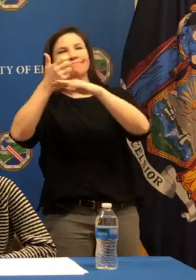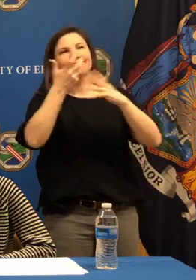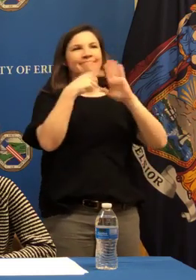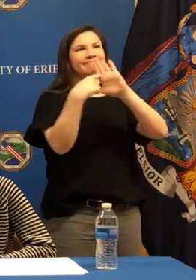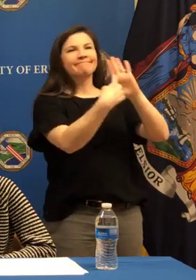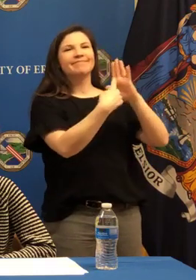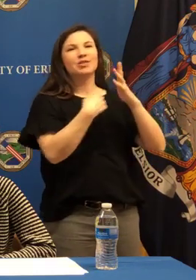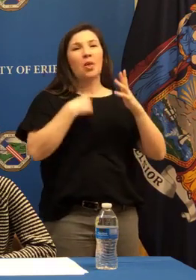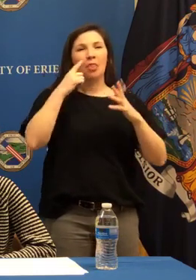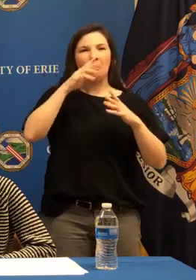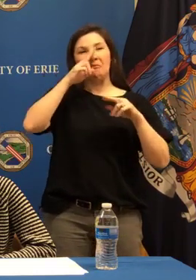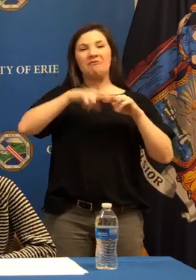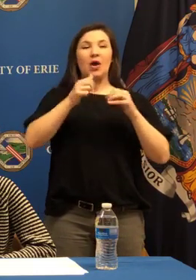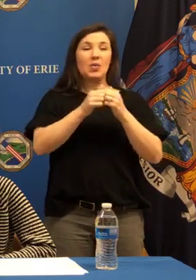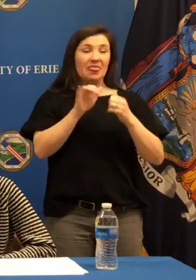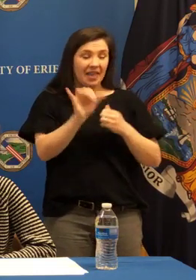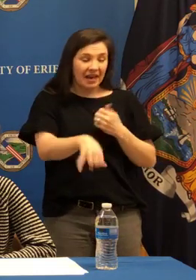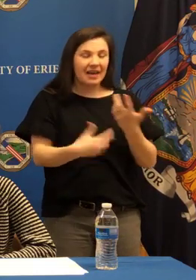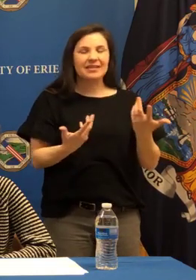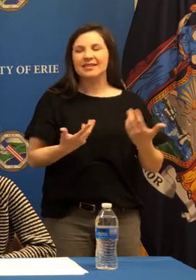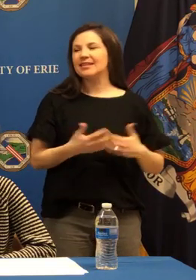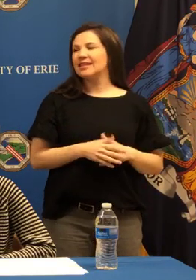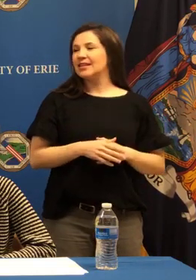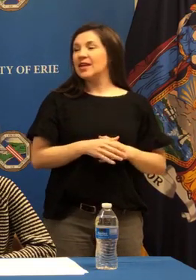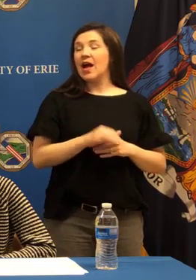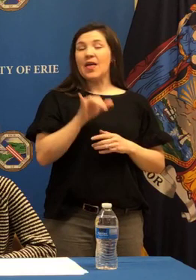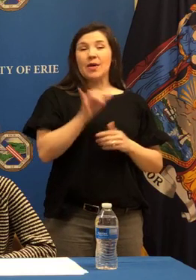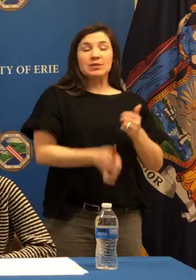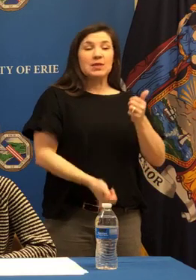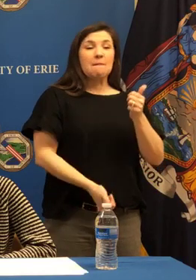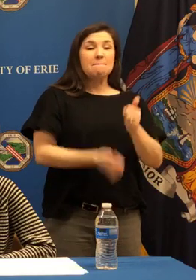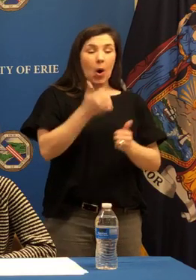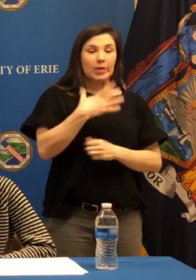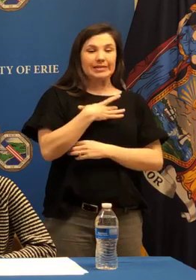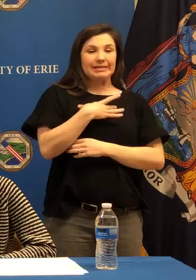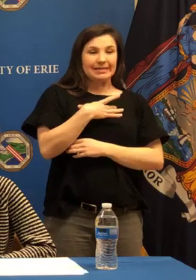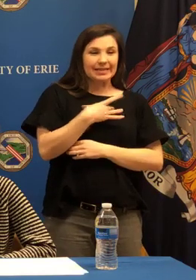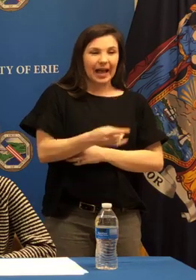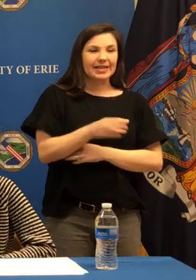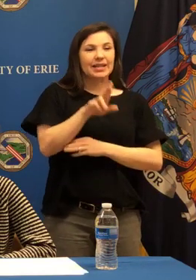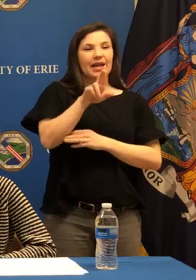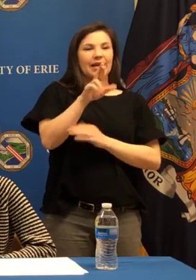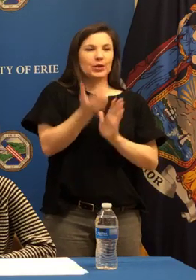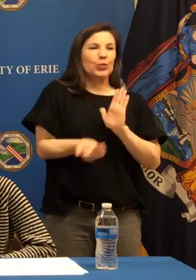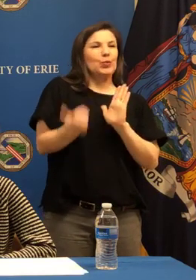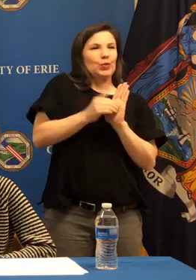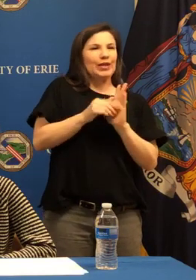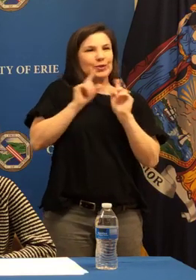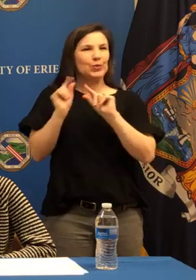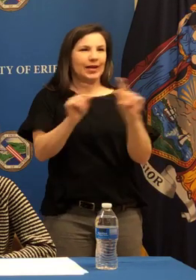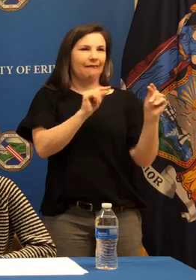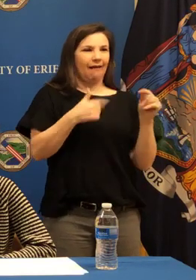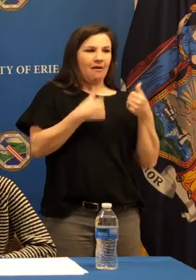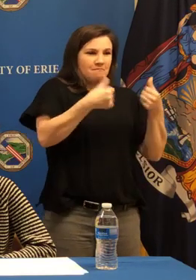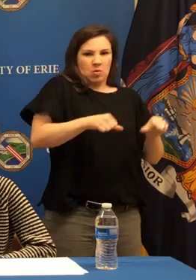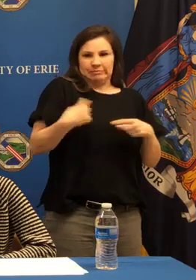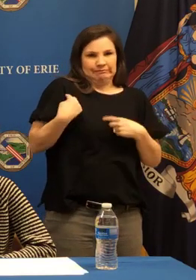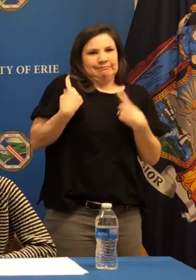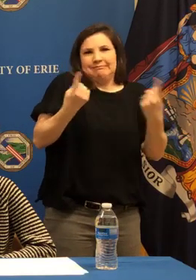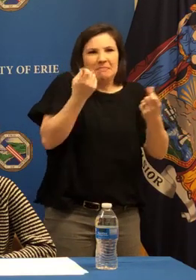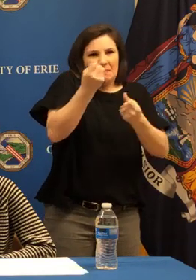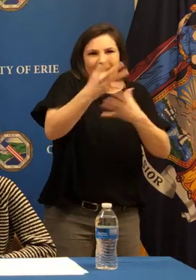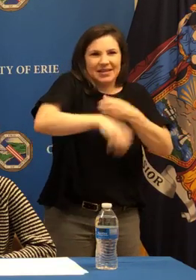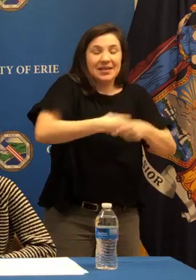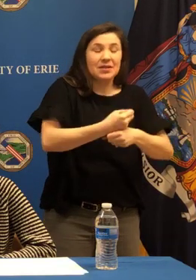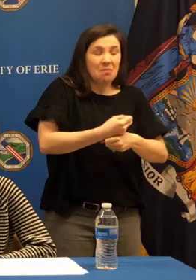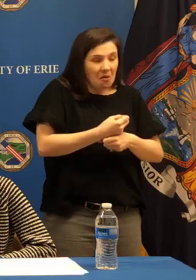thought we'd have a little fun with it. And it turned out to be the most liked and retweeted tweet I've done in probably years. So